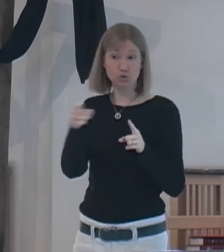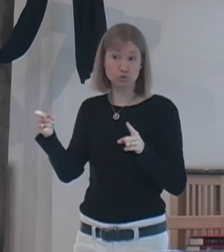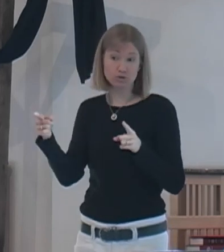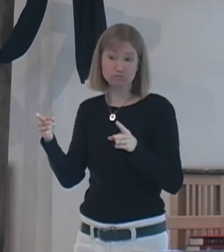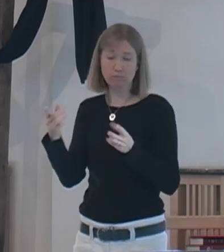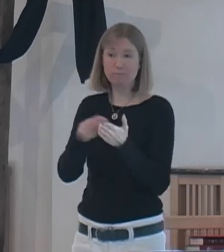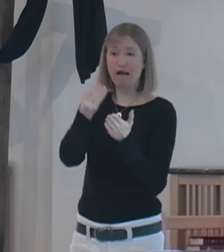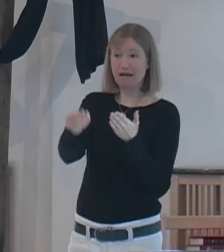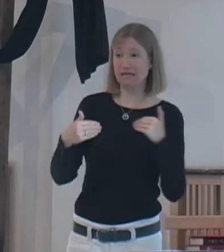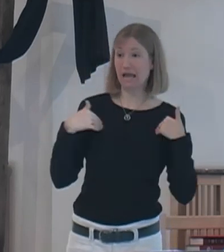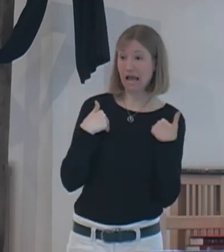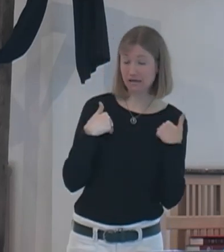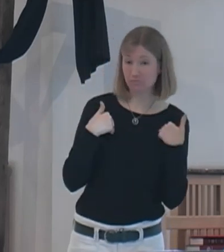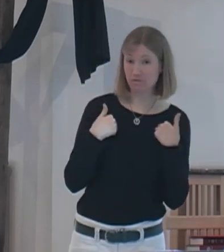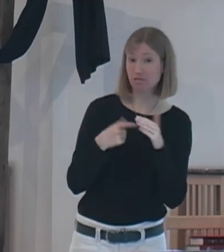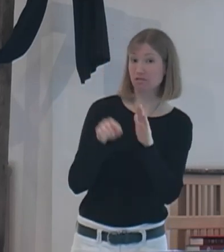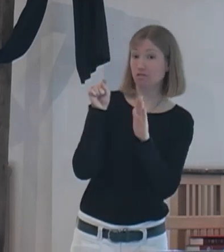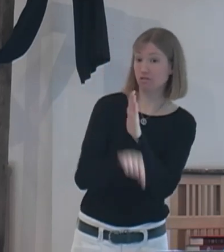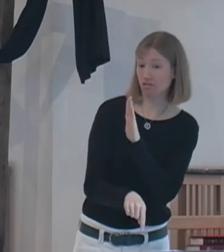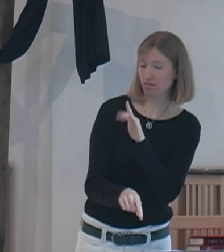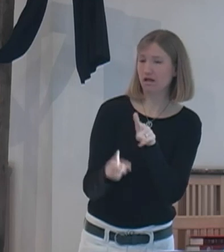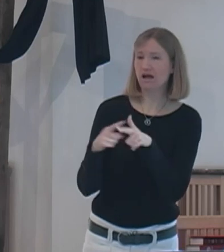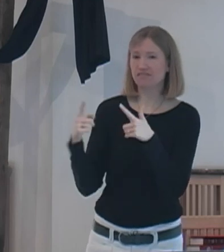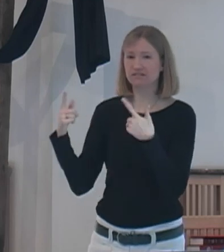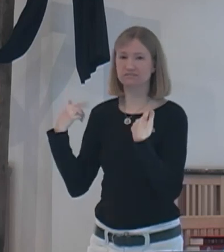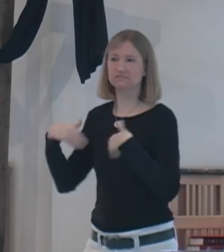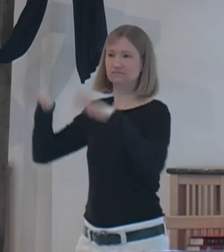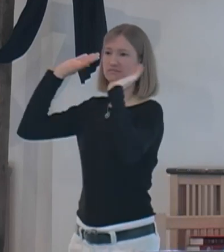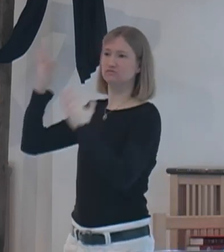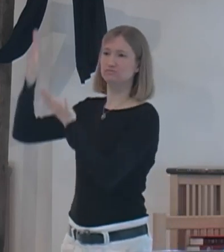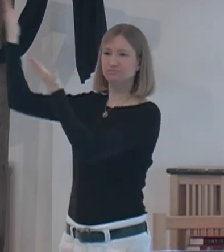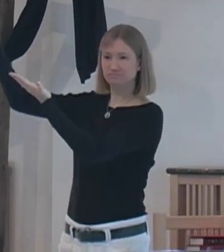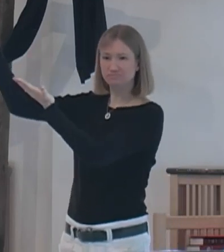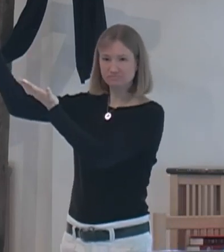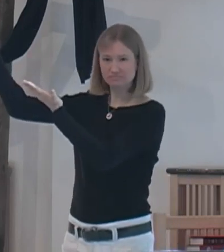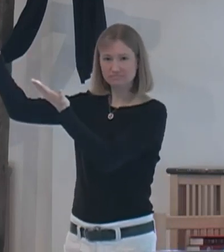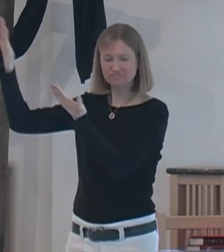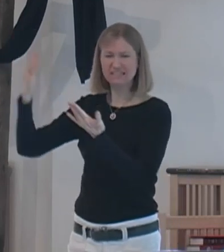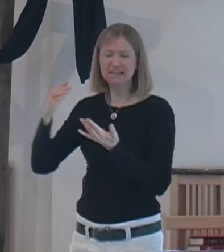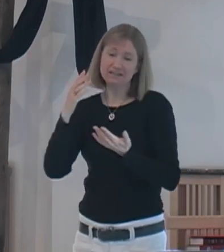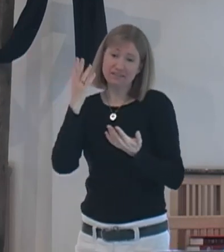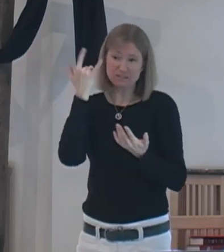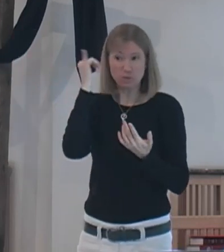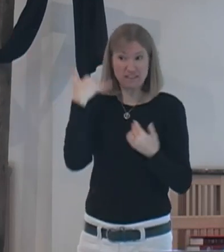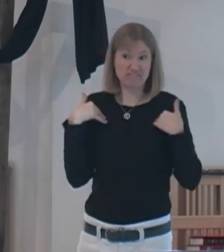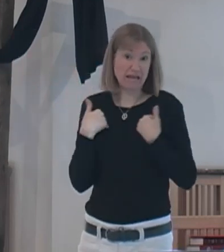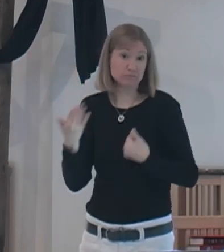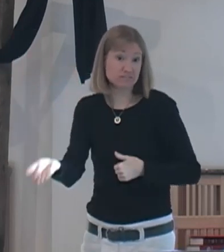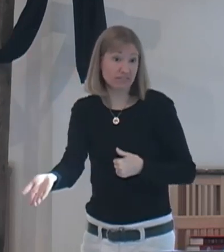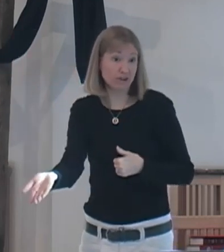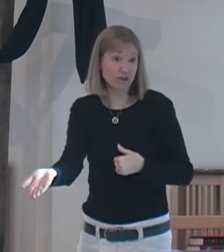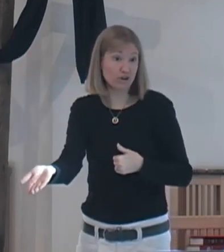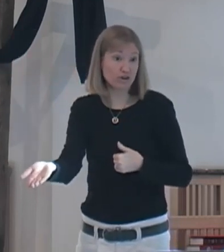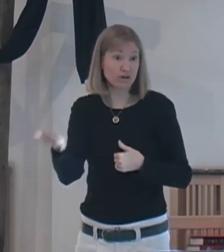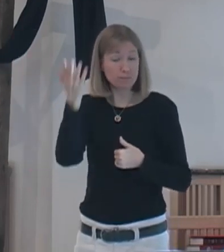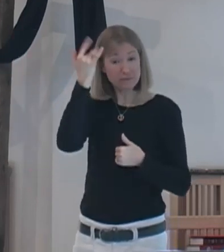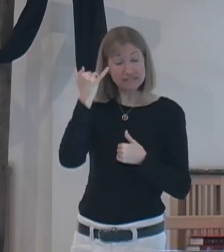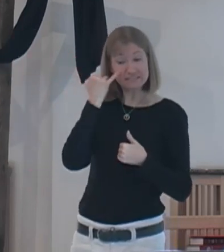there, because not everybody owned an animal, so when you came to do an animal sacrifice, you could buy an animal to have